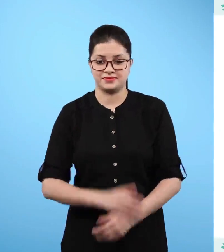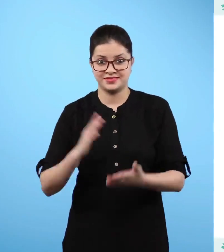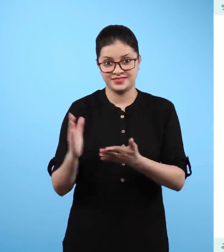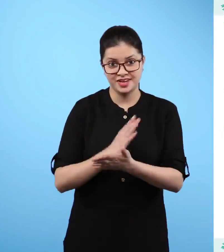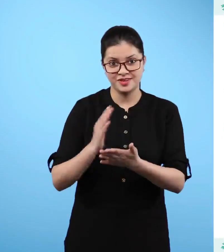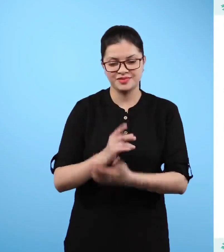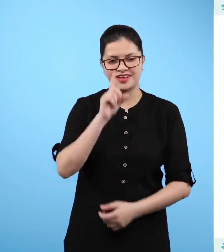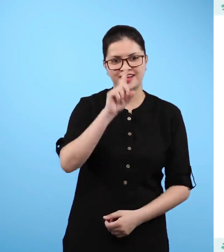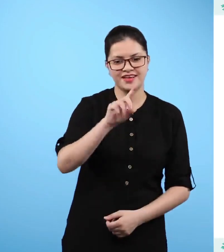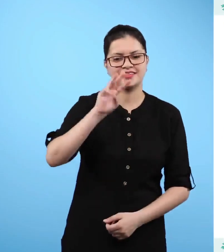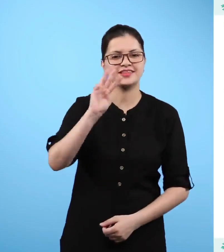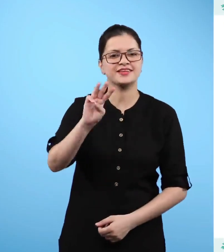Page 133.